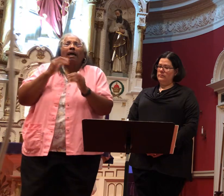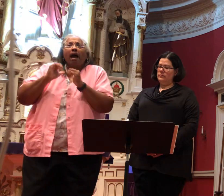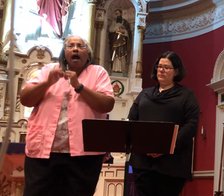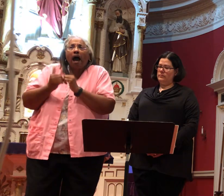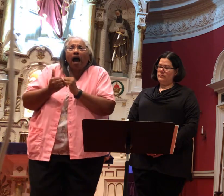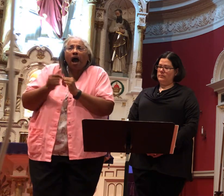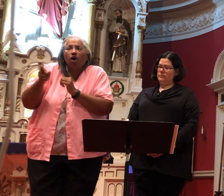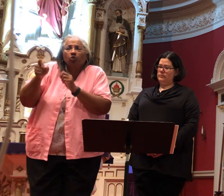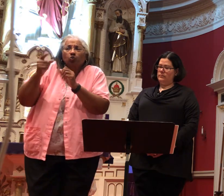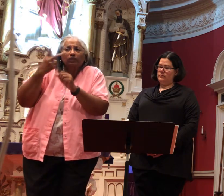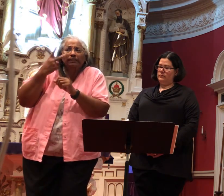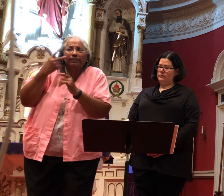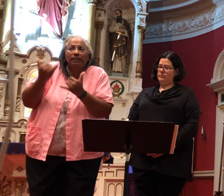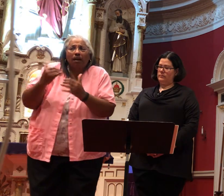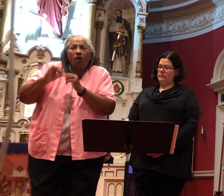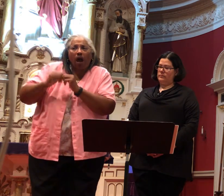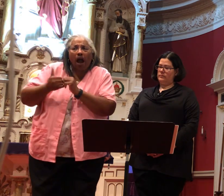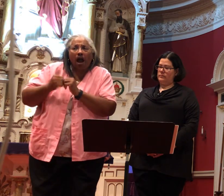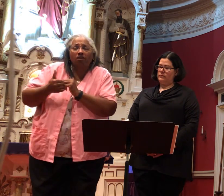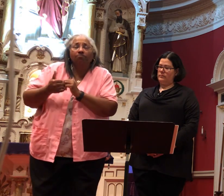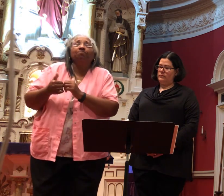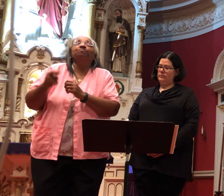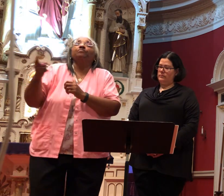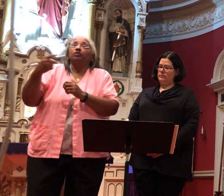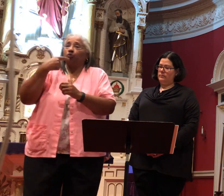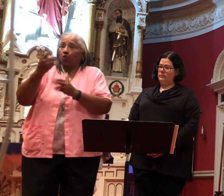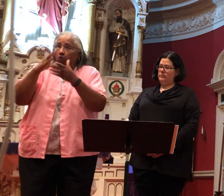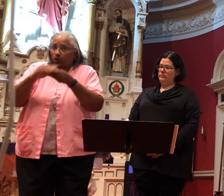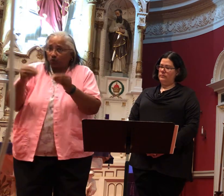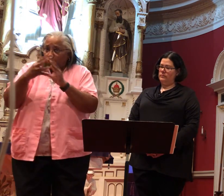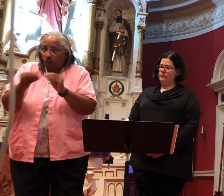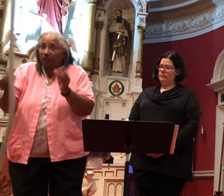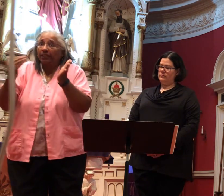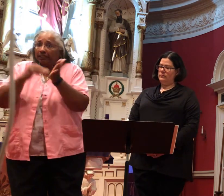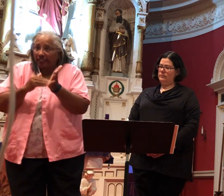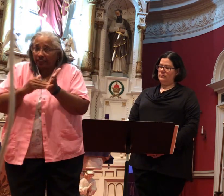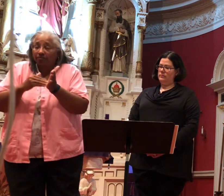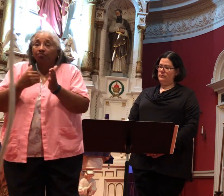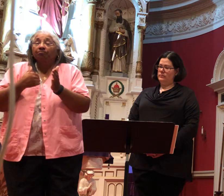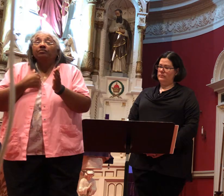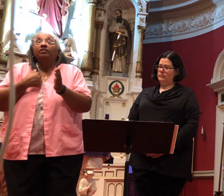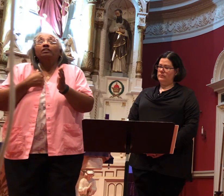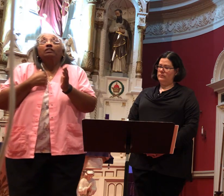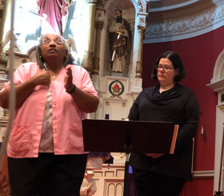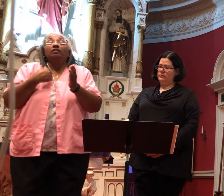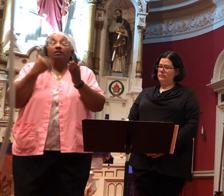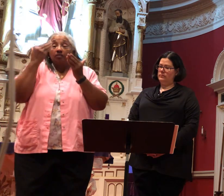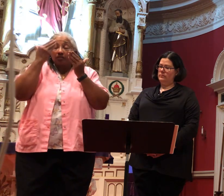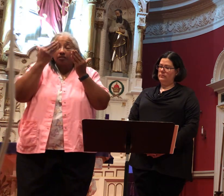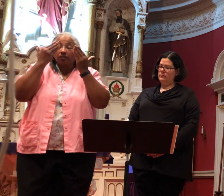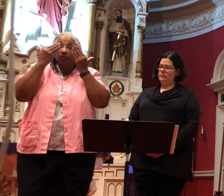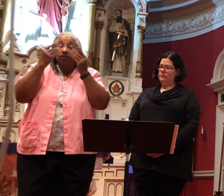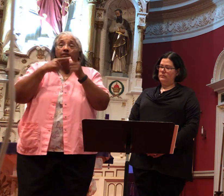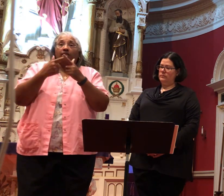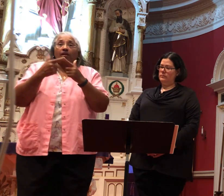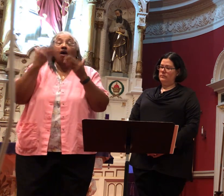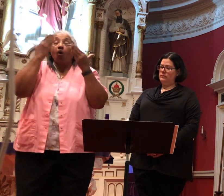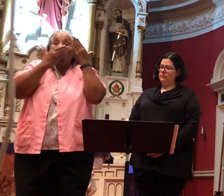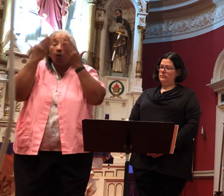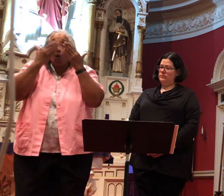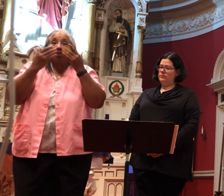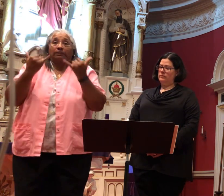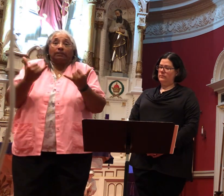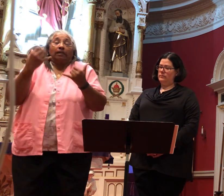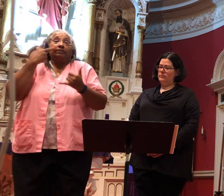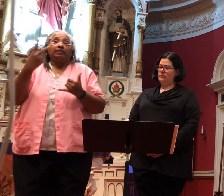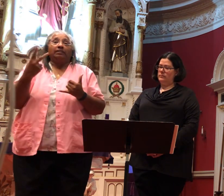said to them, "He put clay on my eyes, and I washed, and now I can see." So